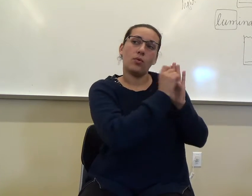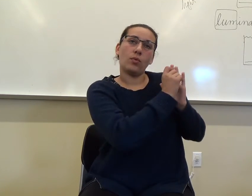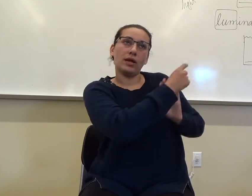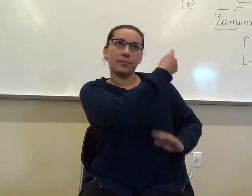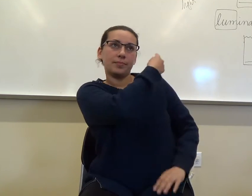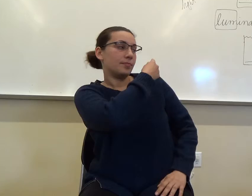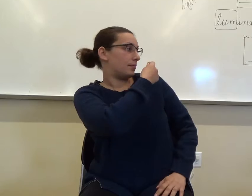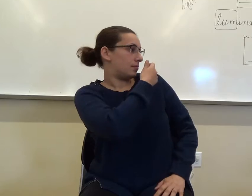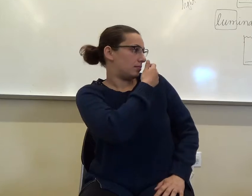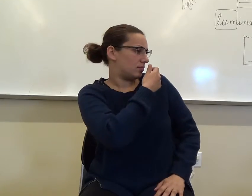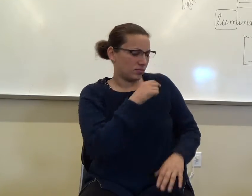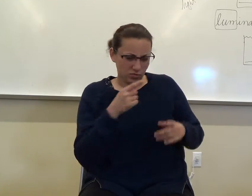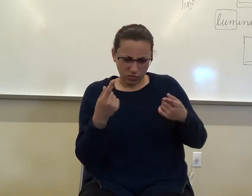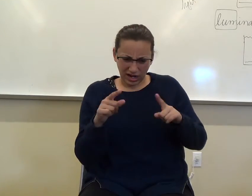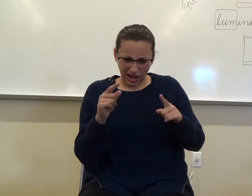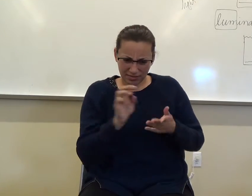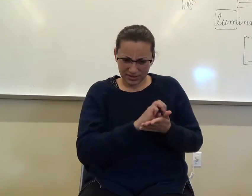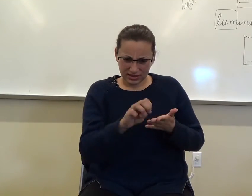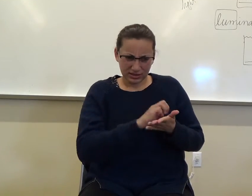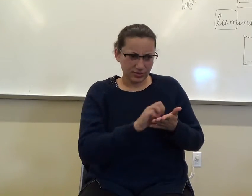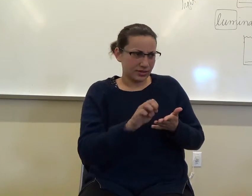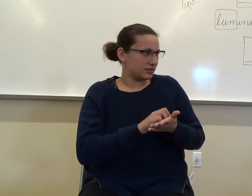What happened to the eraser?